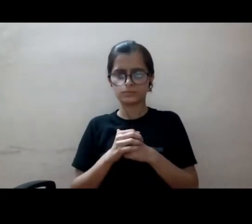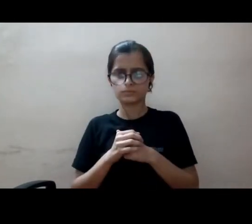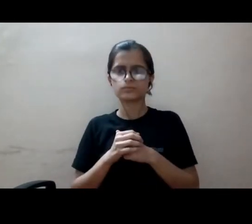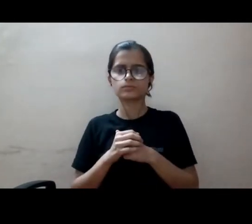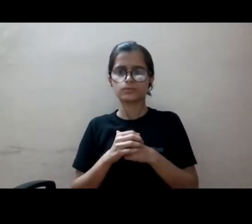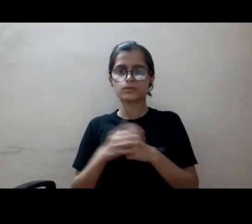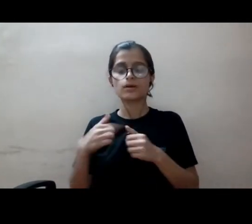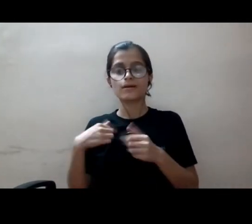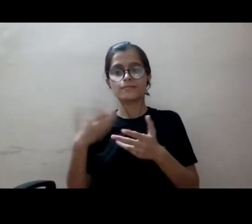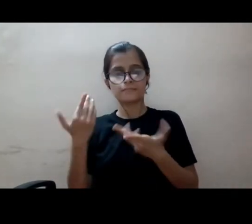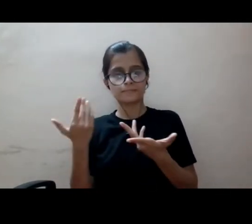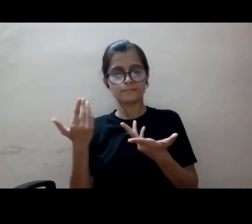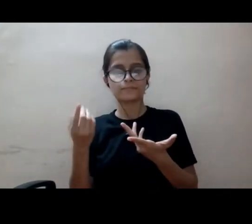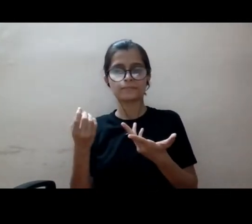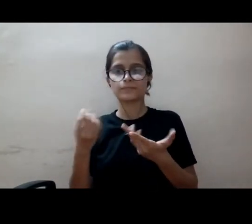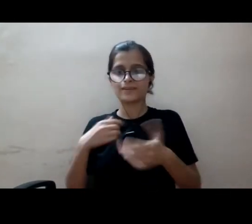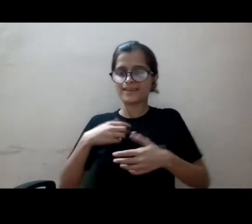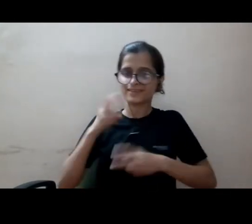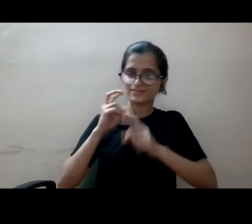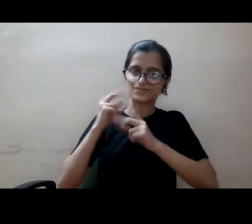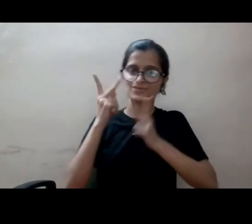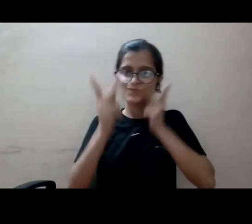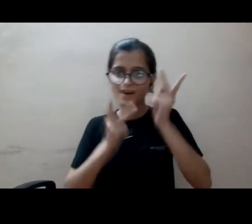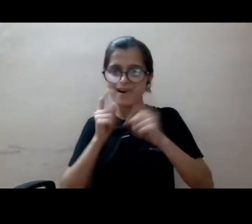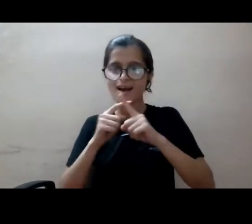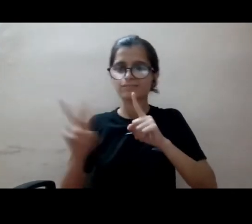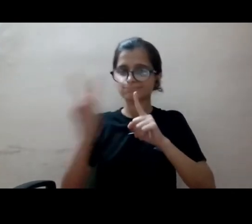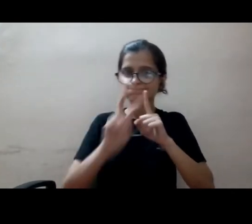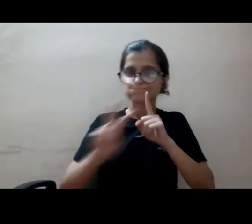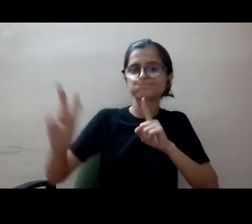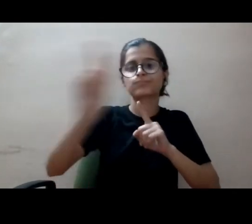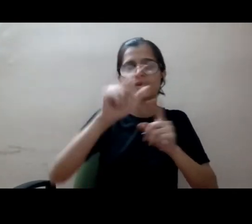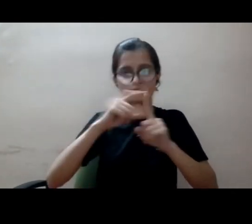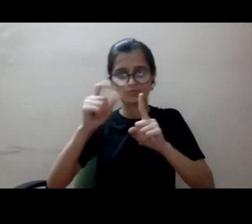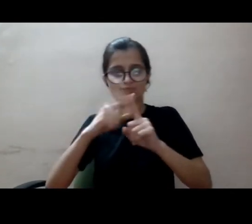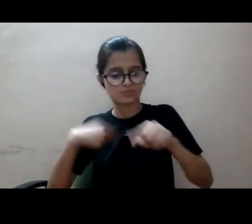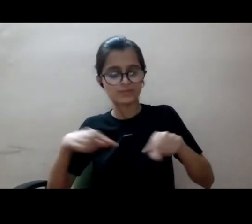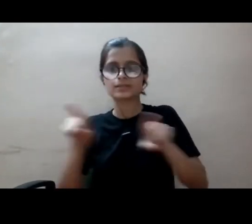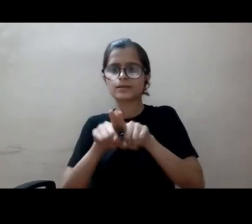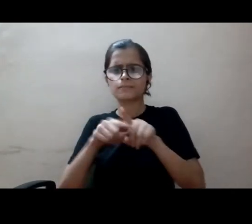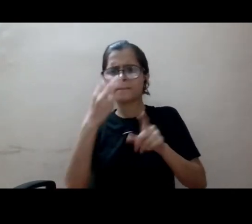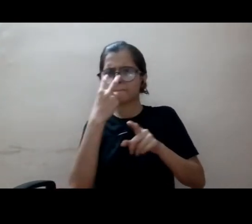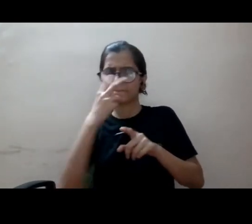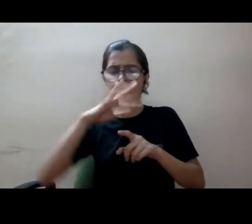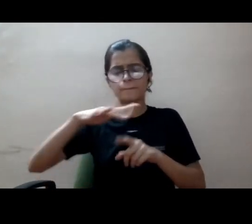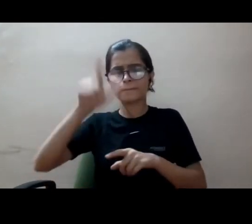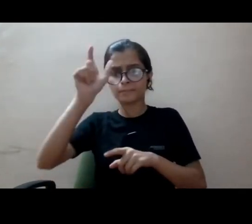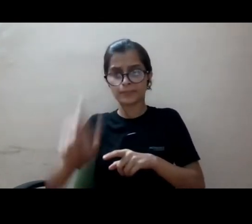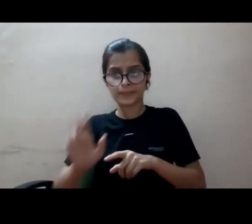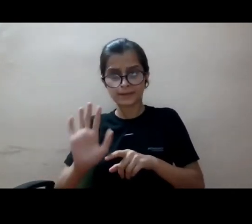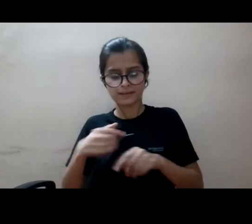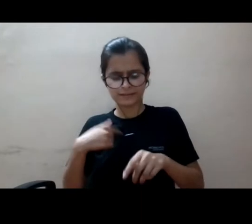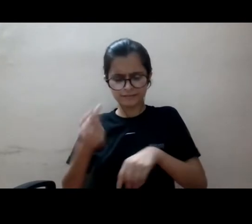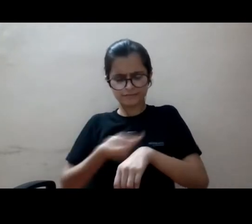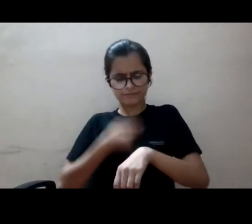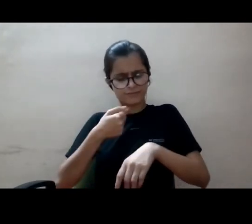One of the fun things about traveling as I do as a person who is blind is that I often find